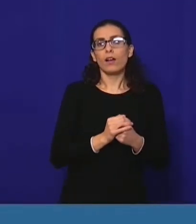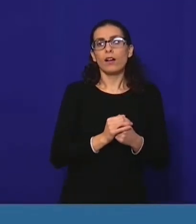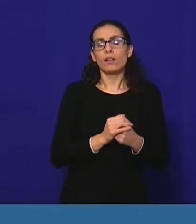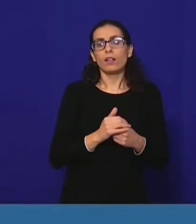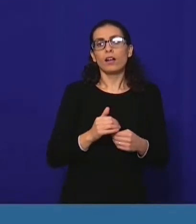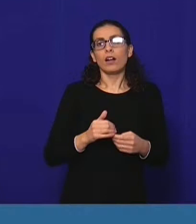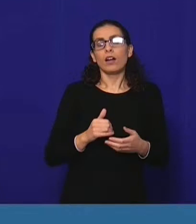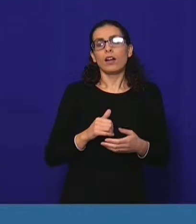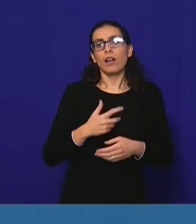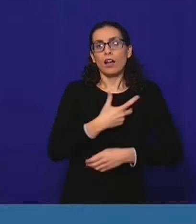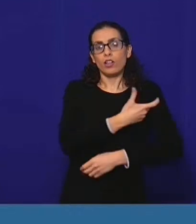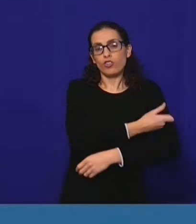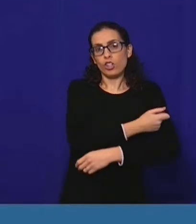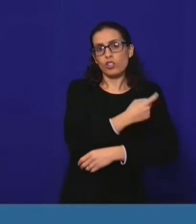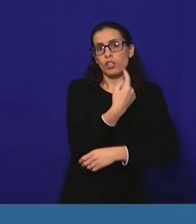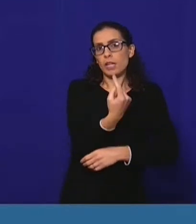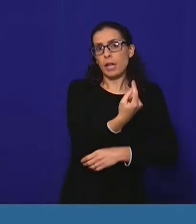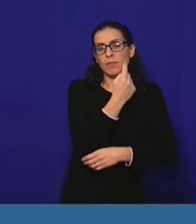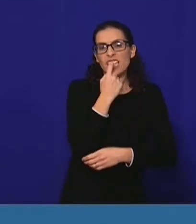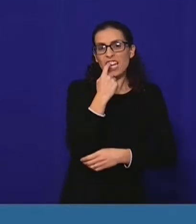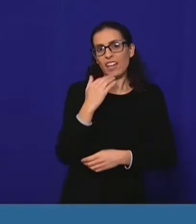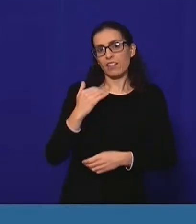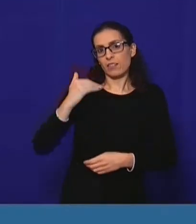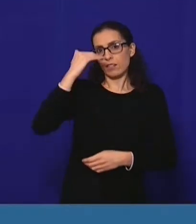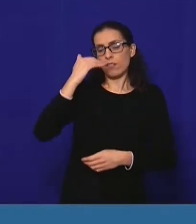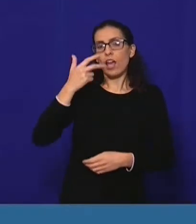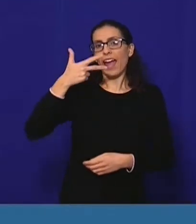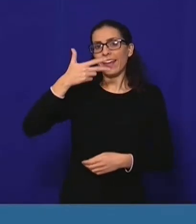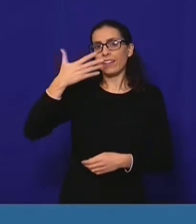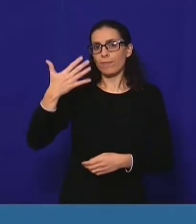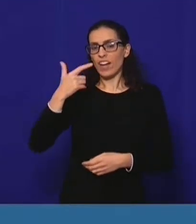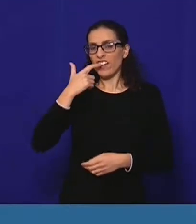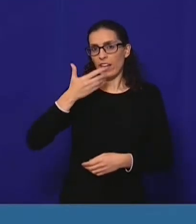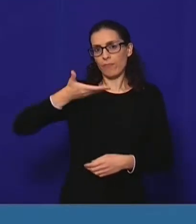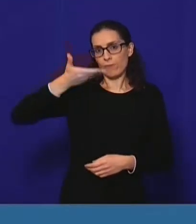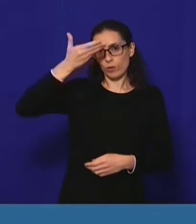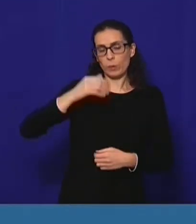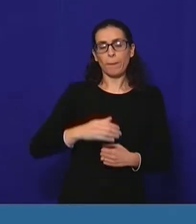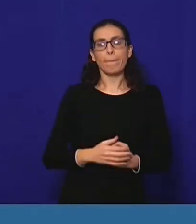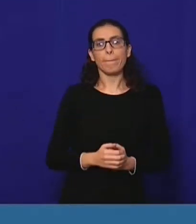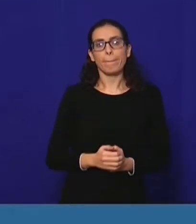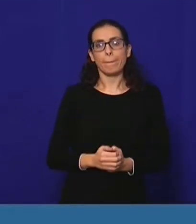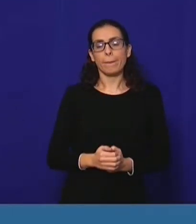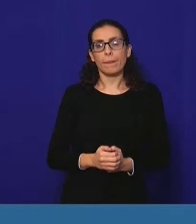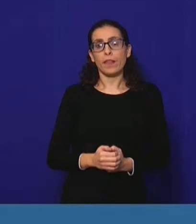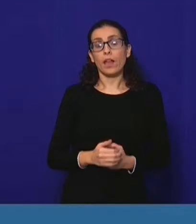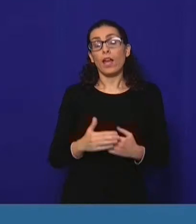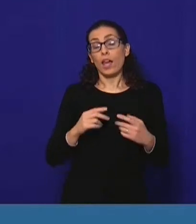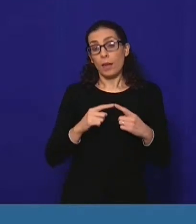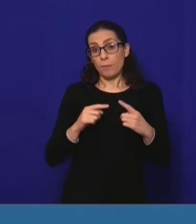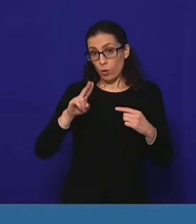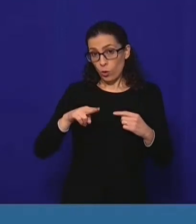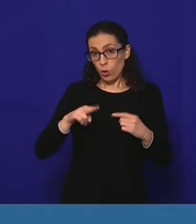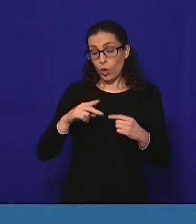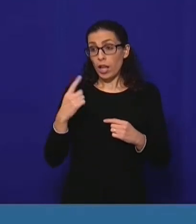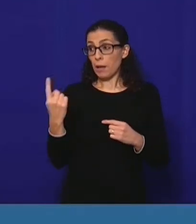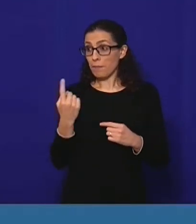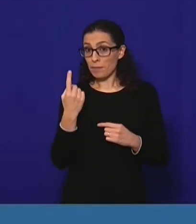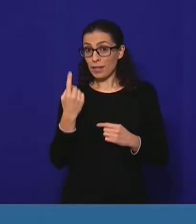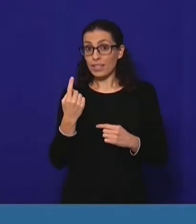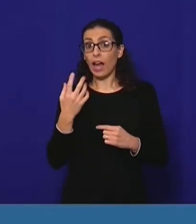propju nlaqmu lil dawk li għandhom 85 years. Però minn hawn nappellalkom li l-pubbliku anka dawk li għandkom 85